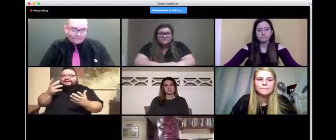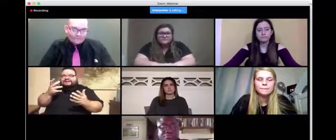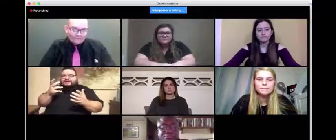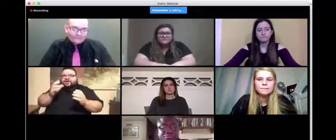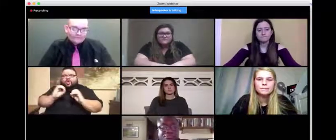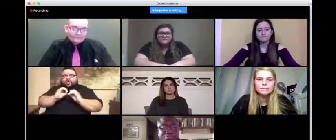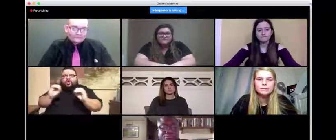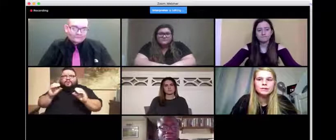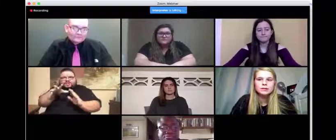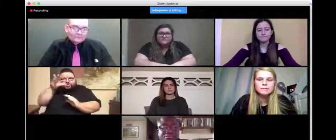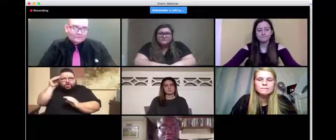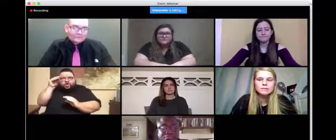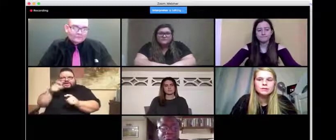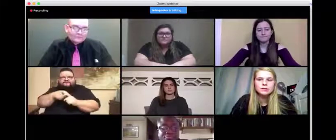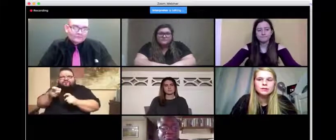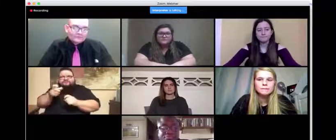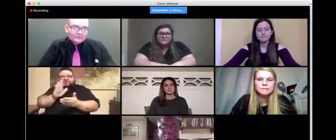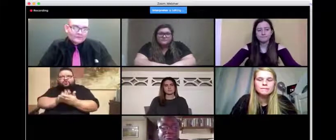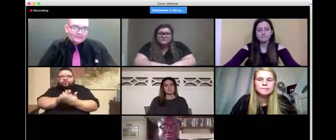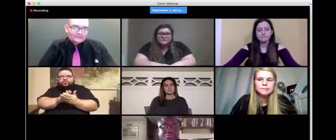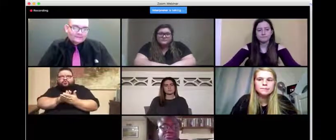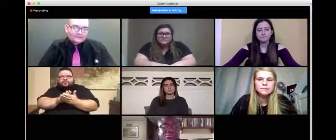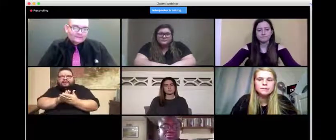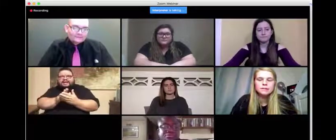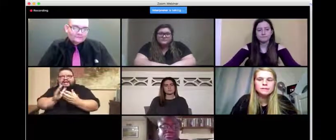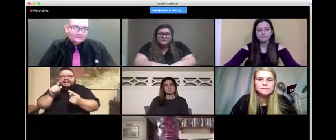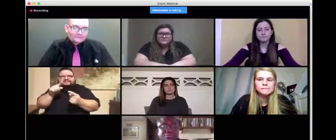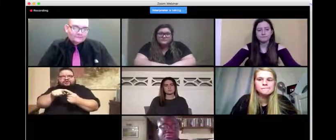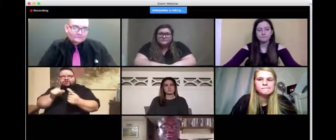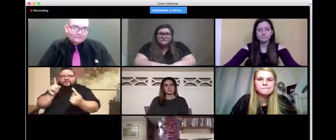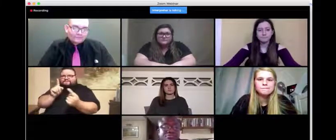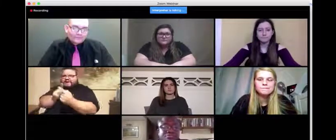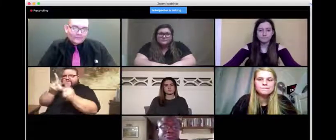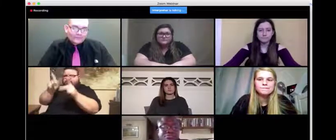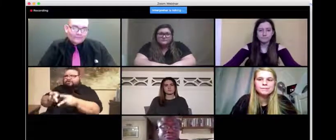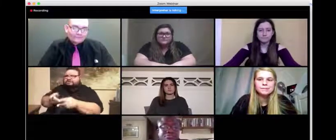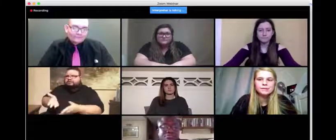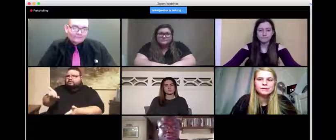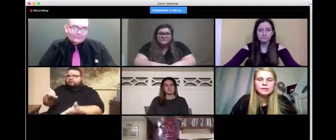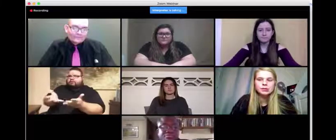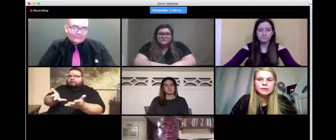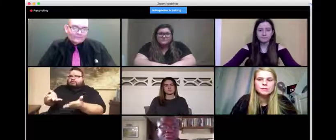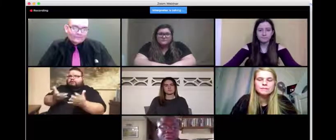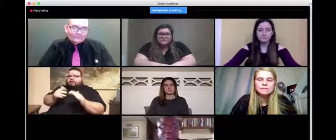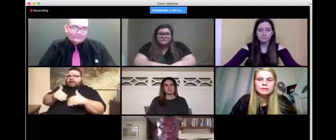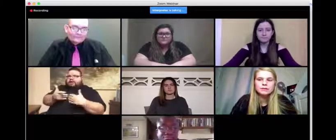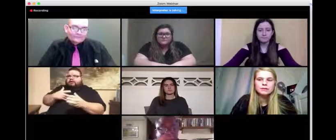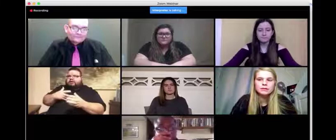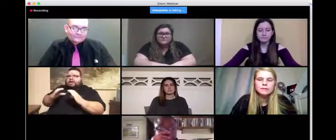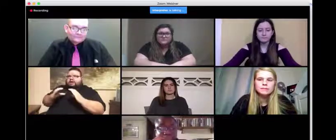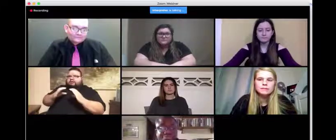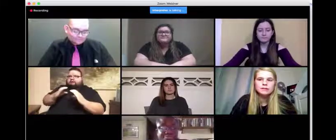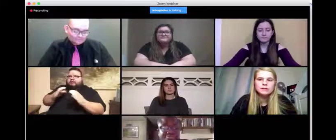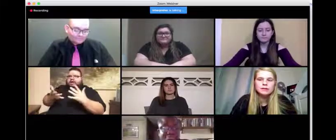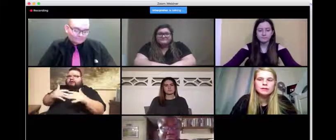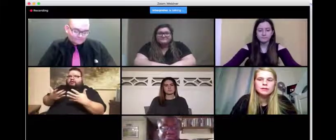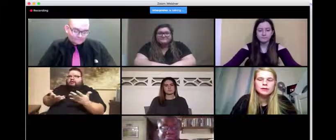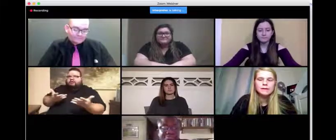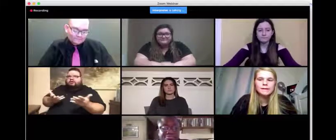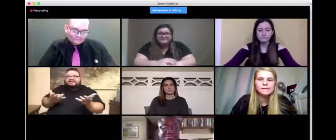actually meet a person in real life and like, oh no, this is awkward. How do I communicate with this person? So people